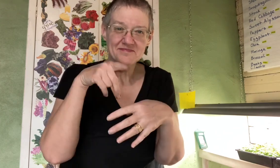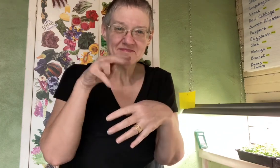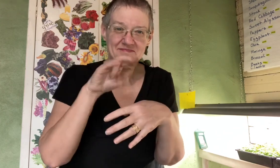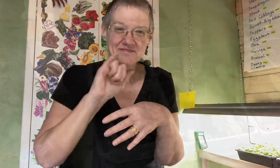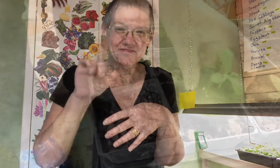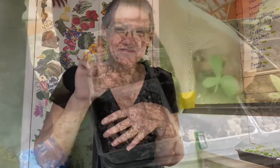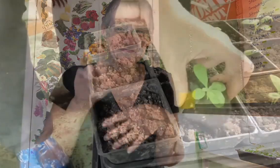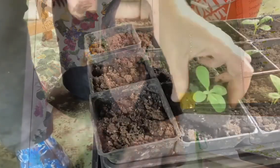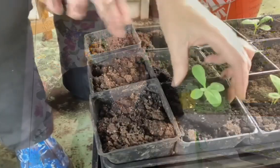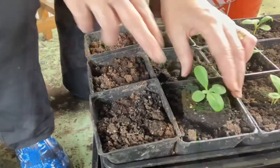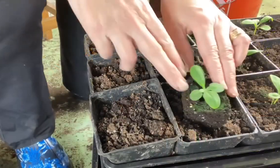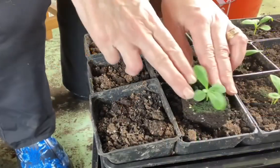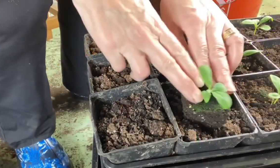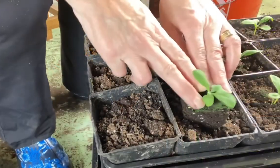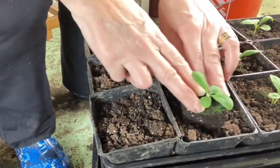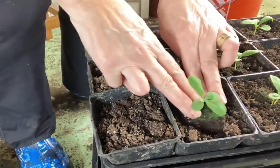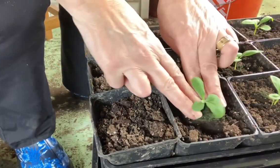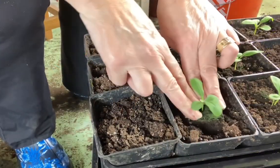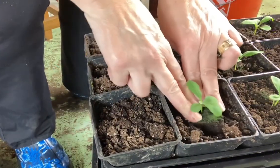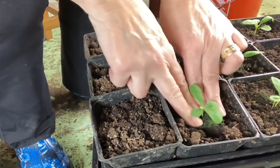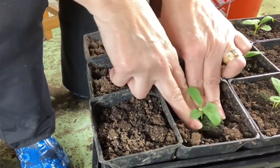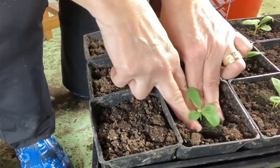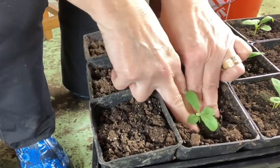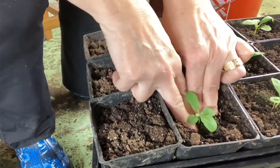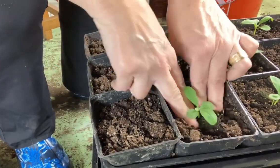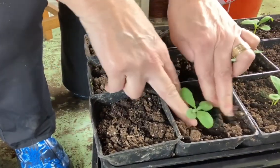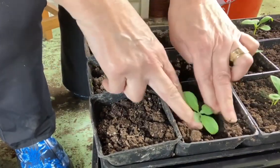And that's going to be the beginning of April.